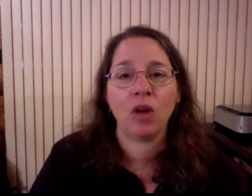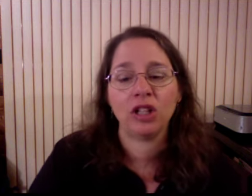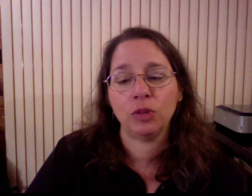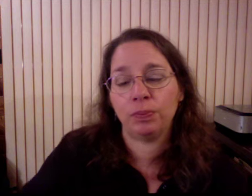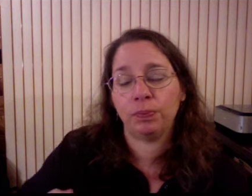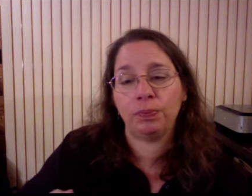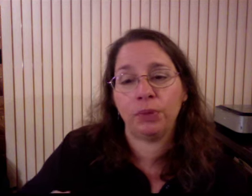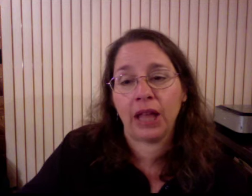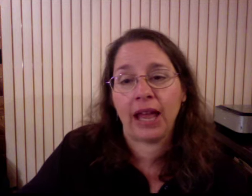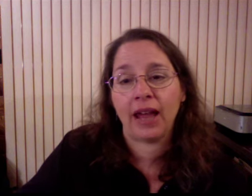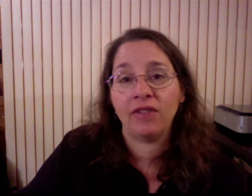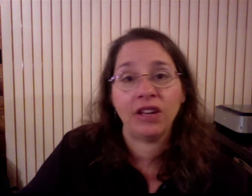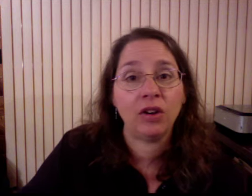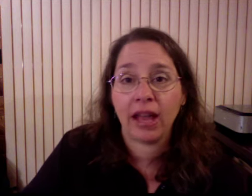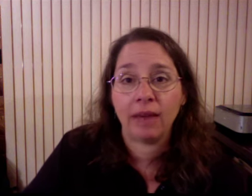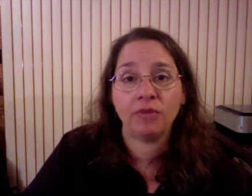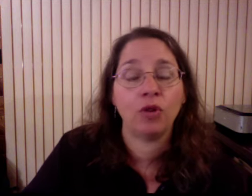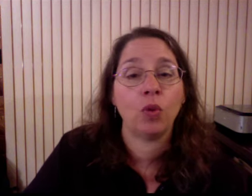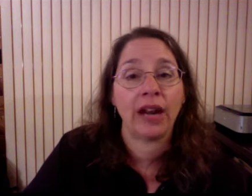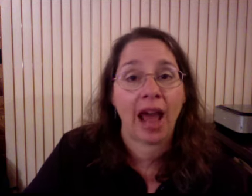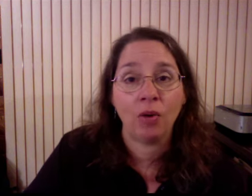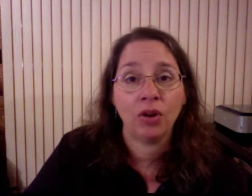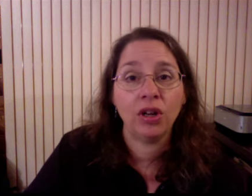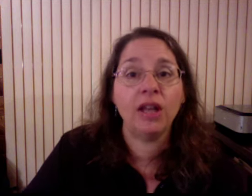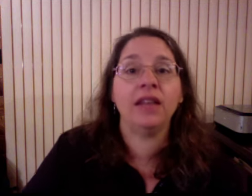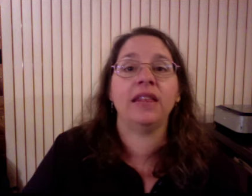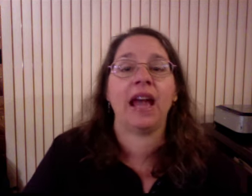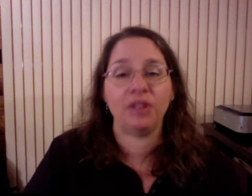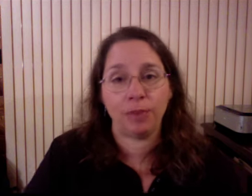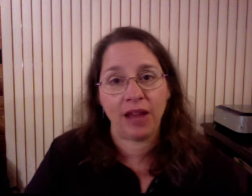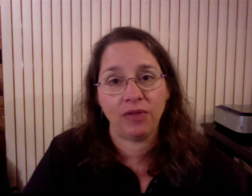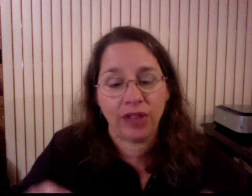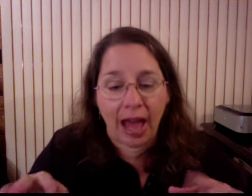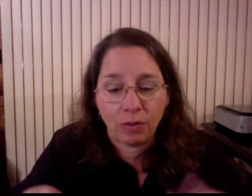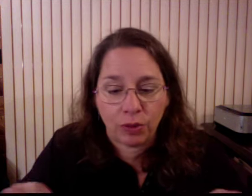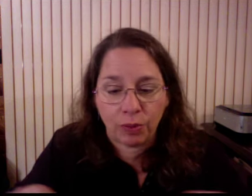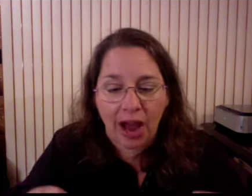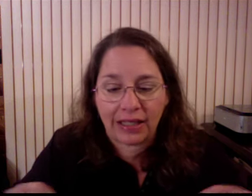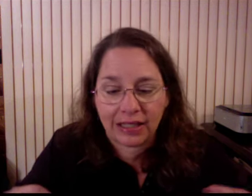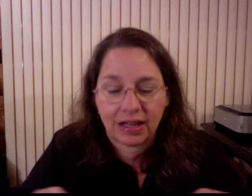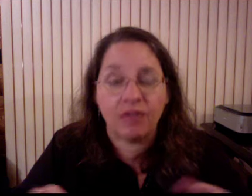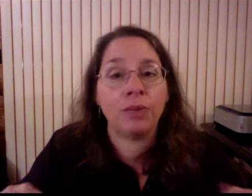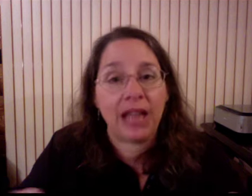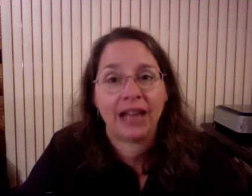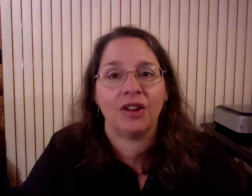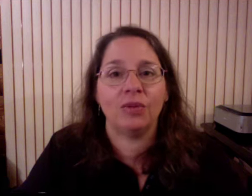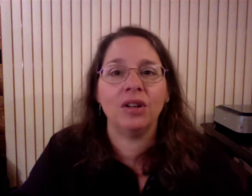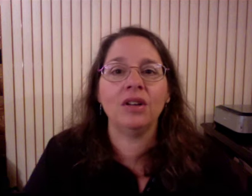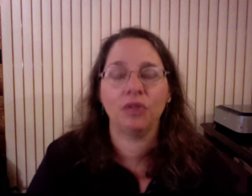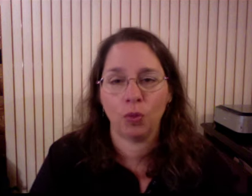to play a video game for 1 hour, they have to pay for that with practice of the piano for